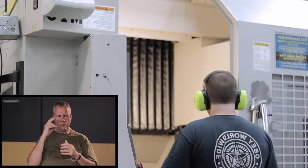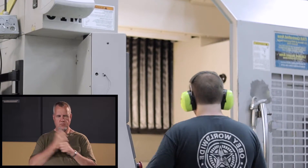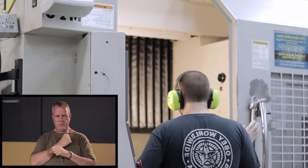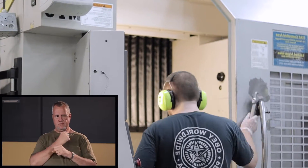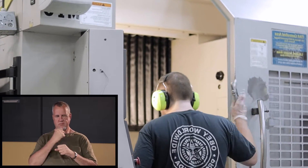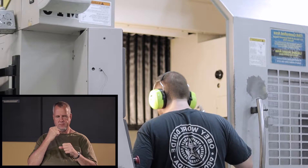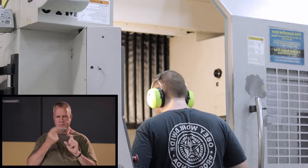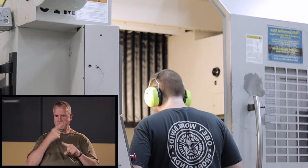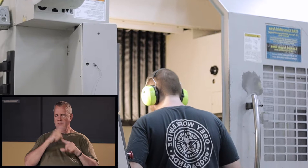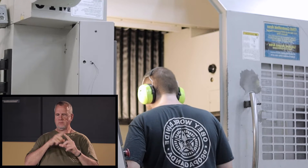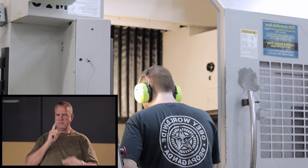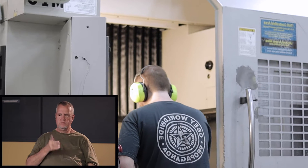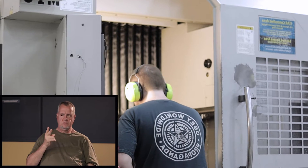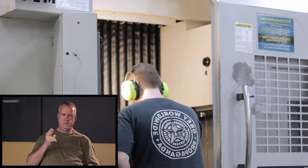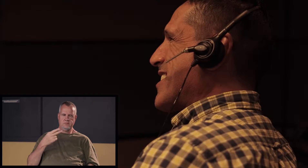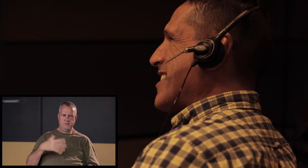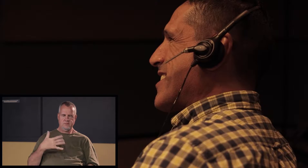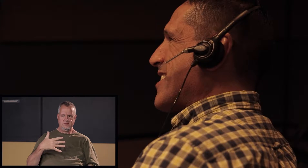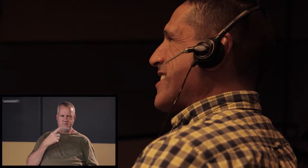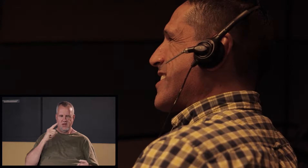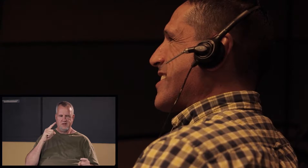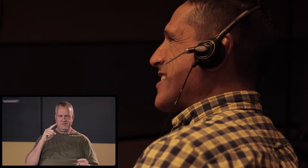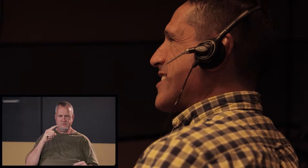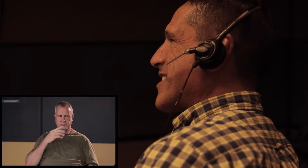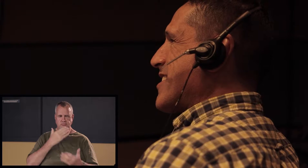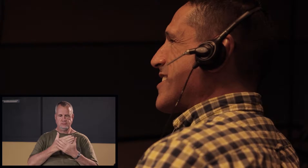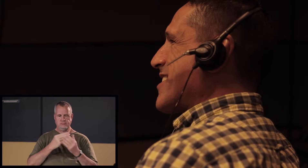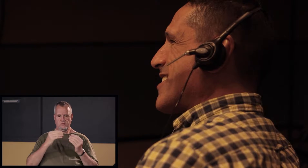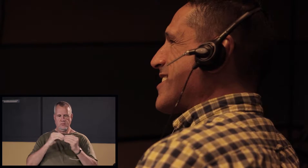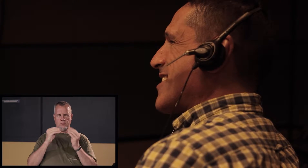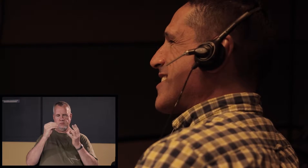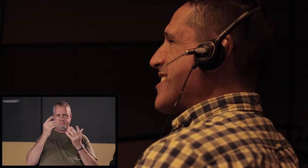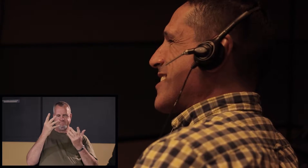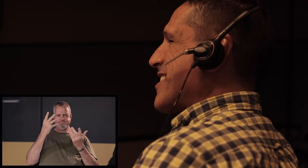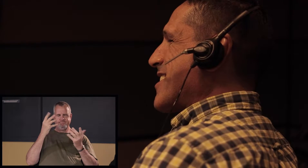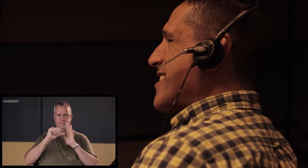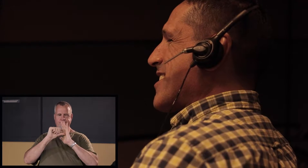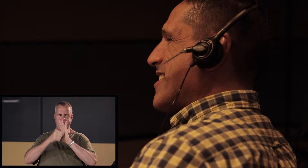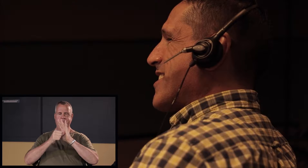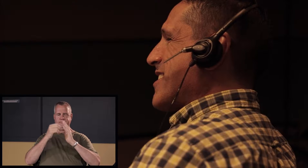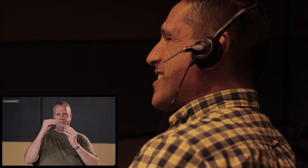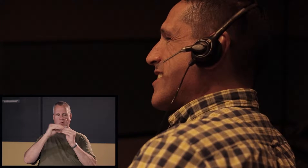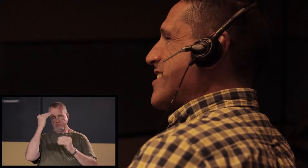and the other is for more office workers. And this is the first time in Lighthouse history that deafblind people have won both of those